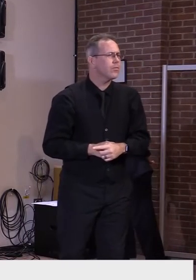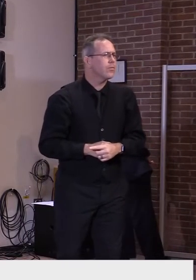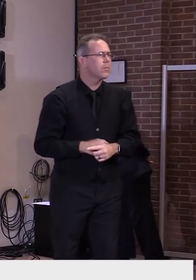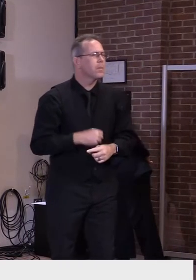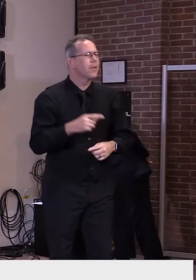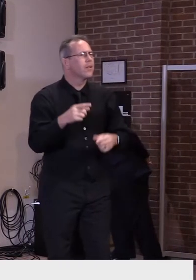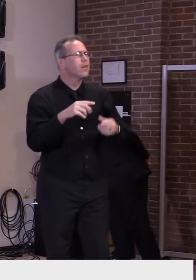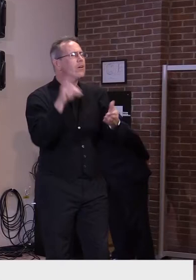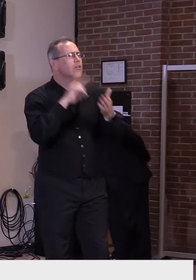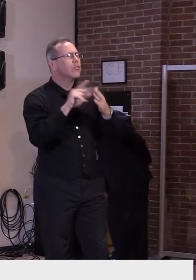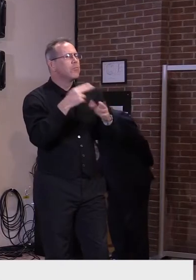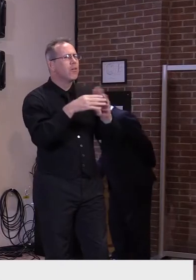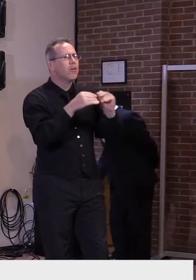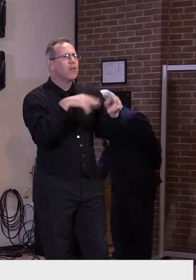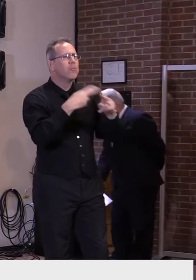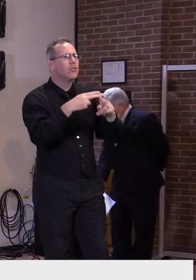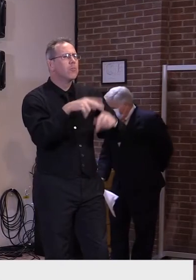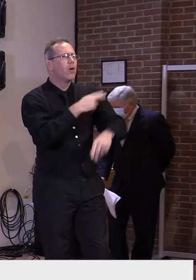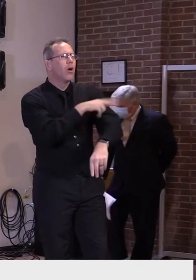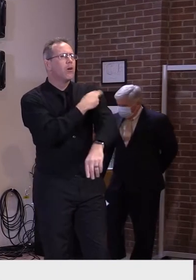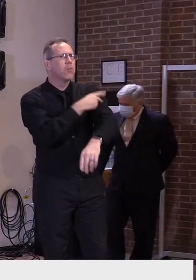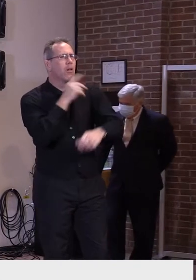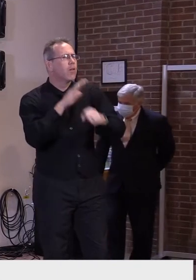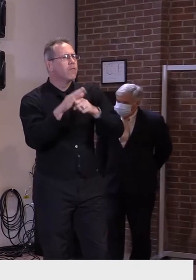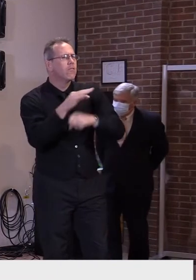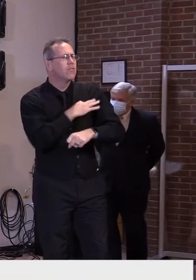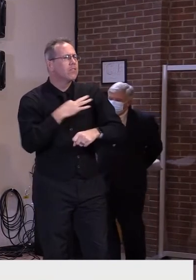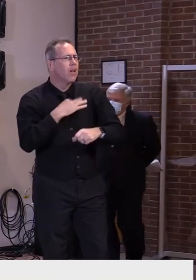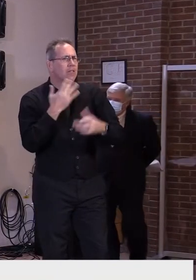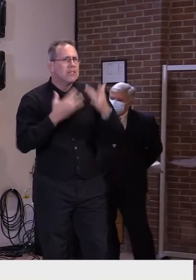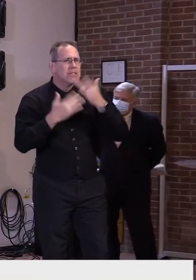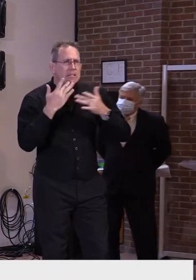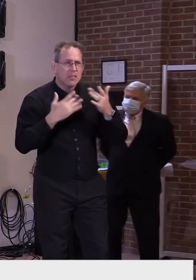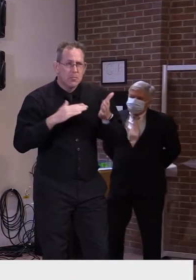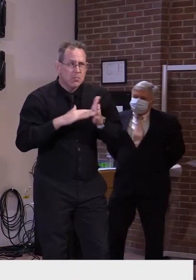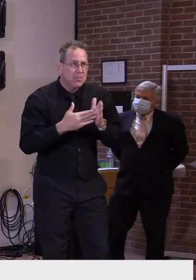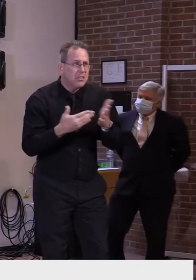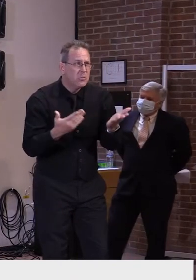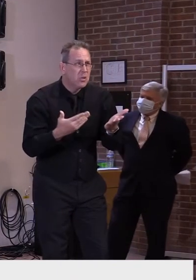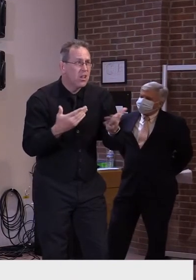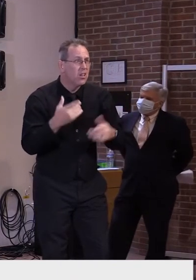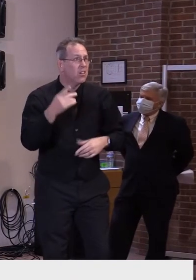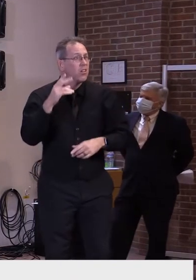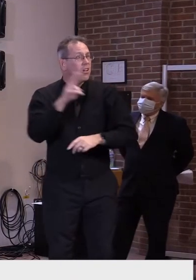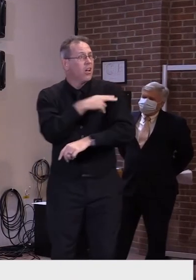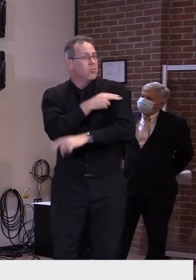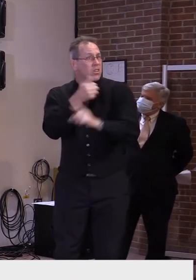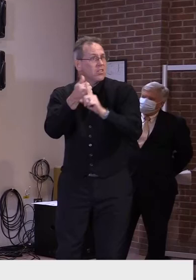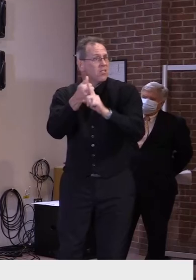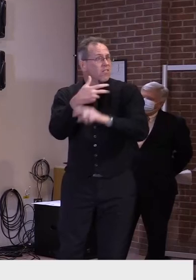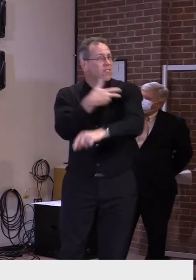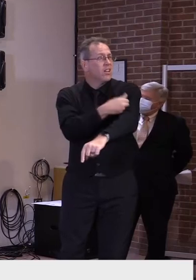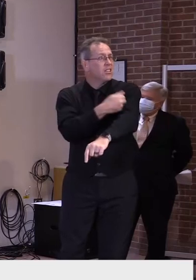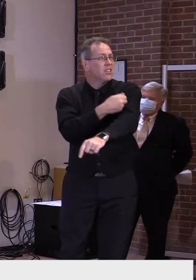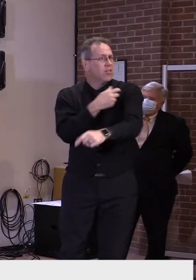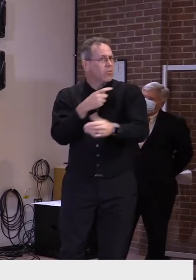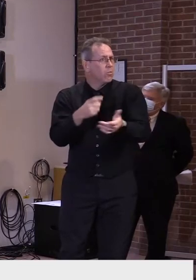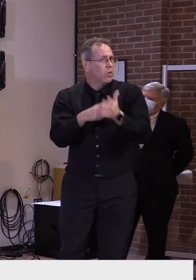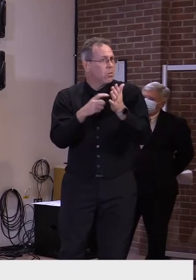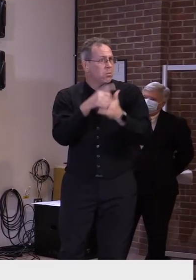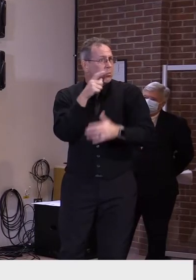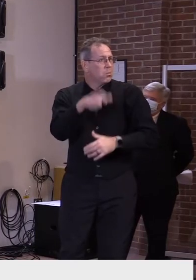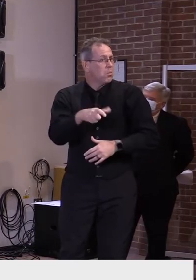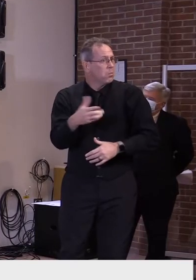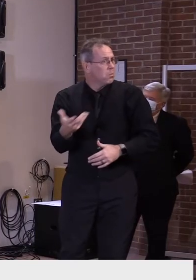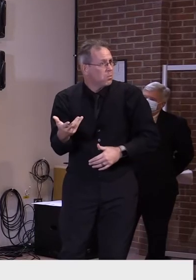other hands-on care staff due to hospital vaccination requirements? And do you expect it to